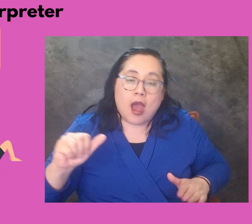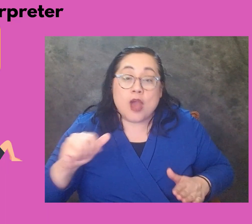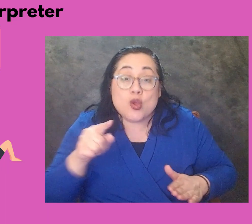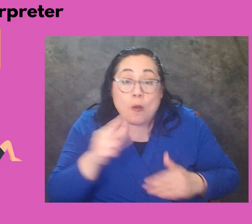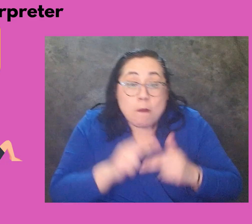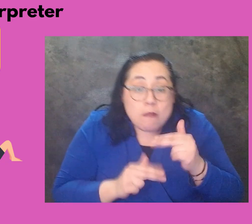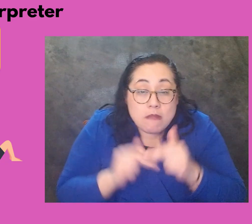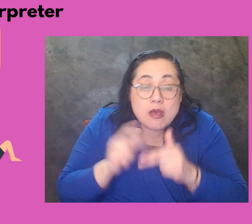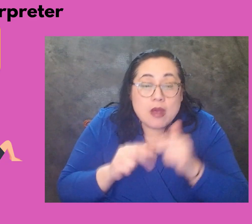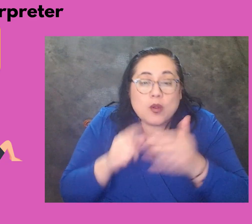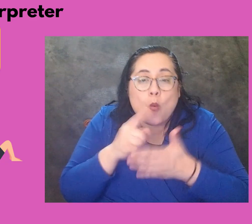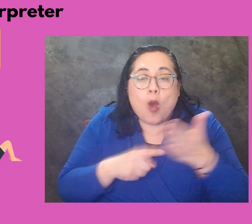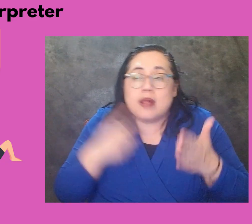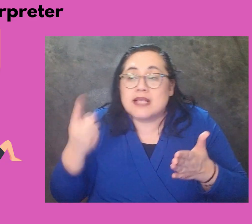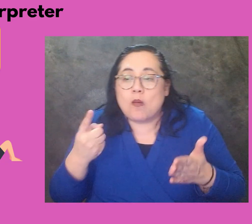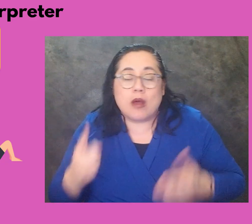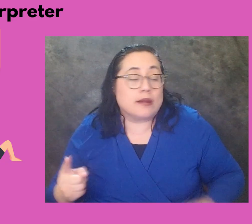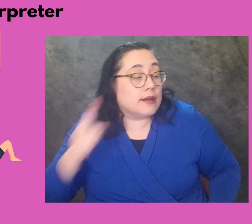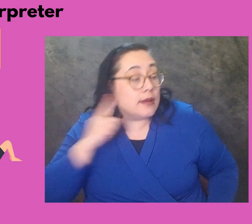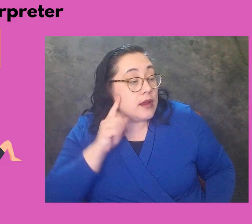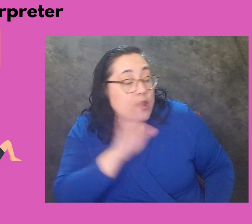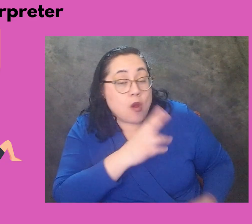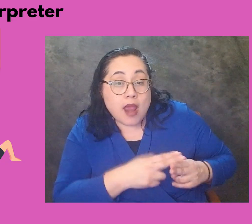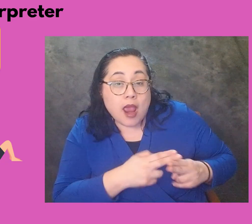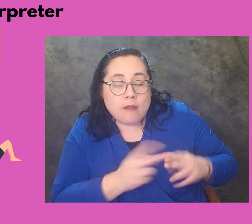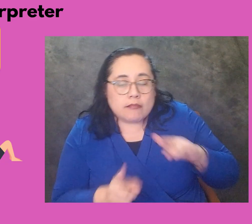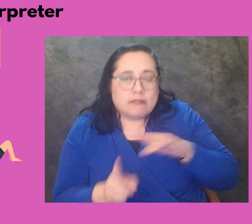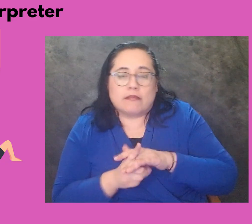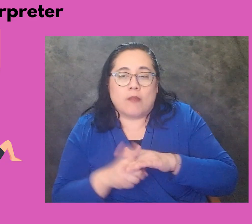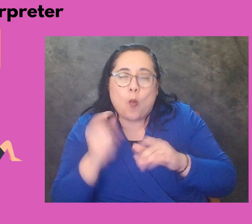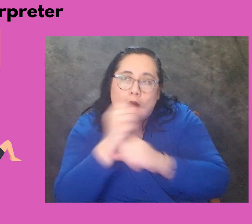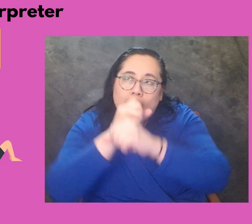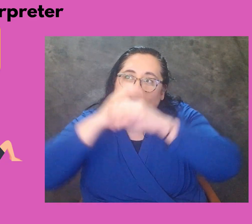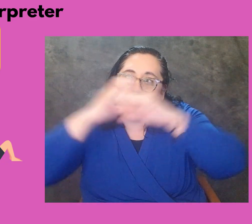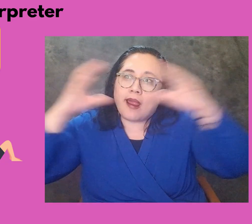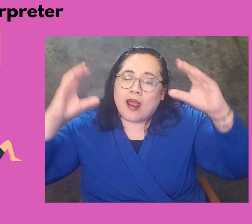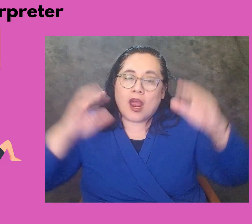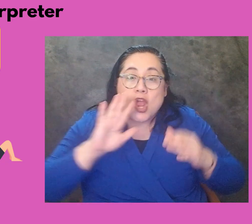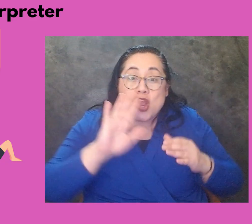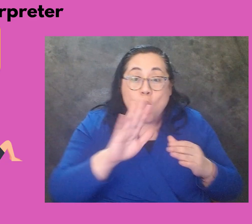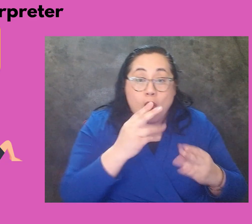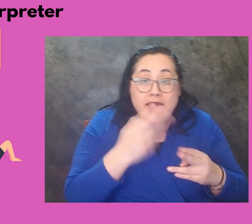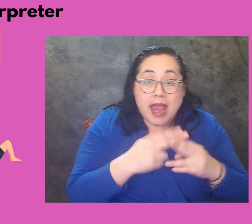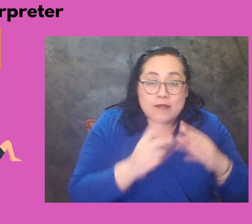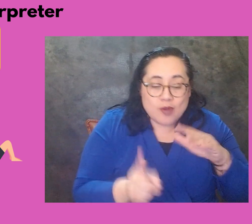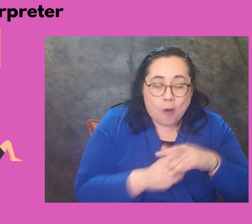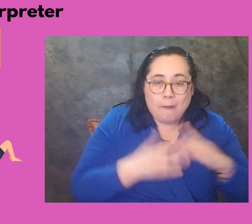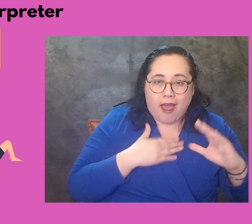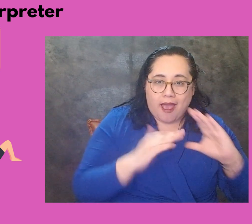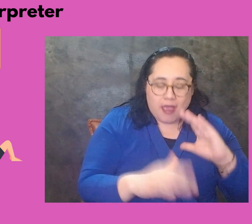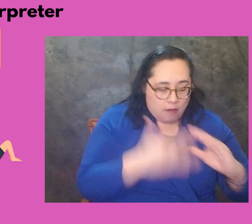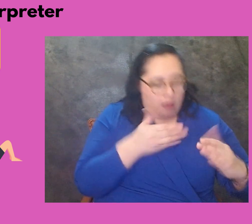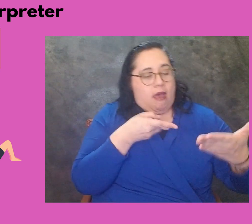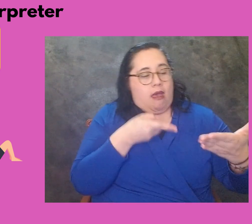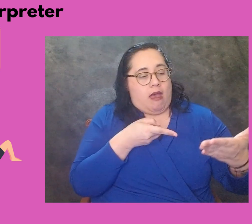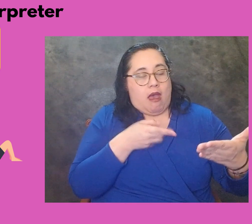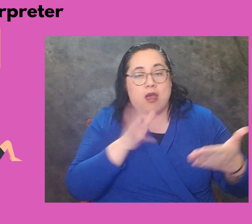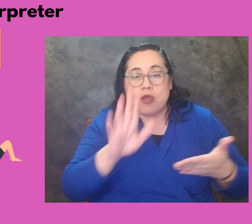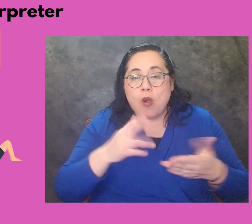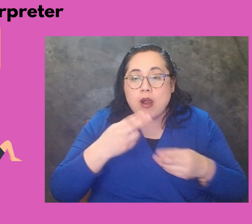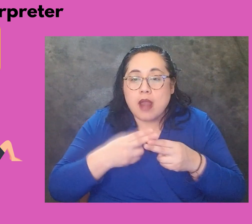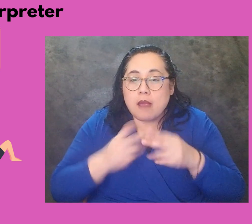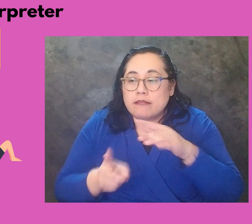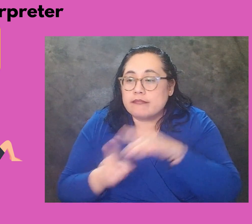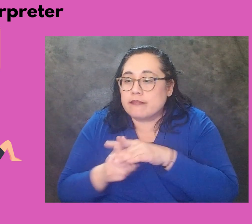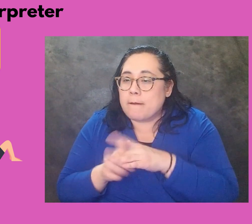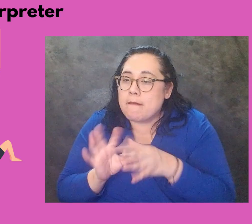You're building what someone thinks of when your name comes up. When your name shows up in my email, when your